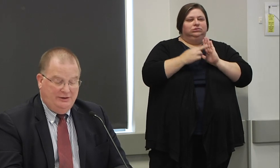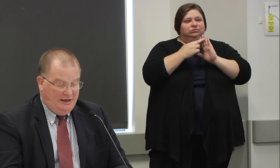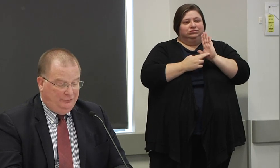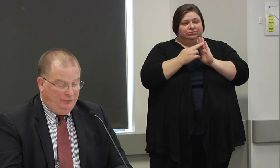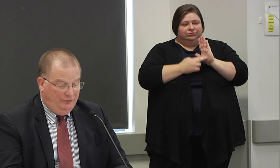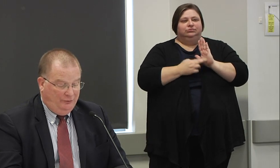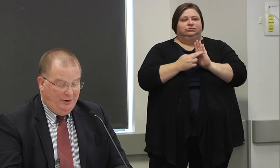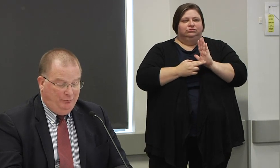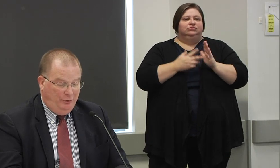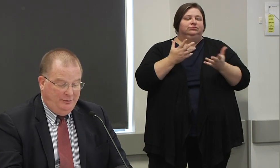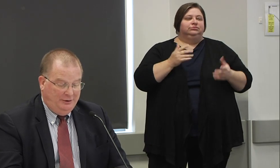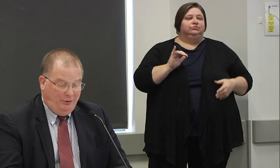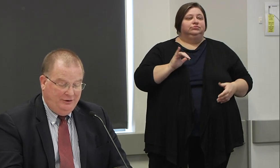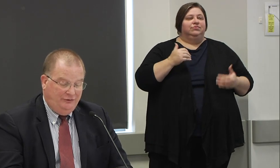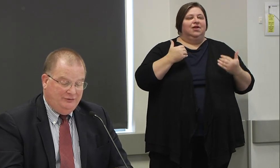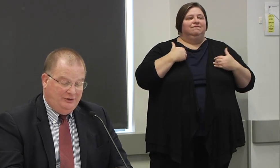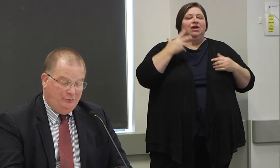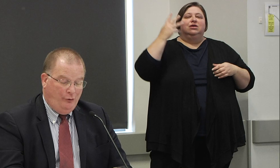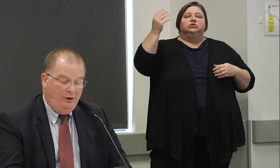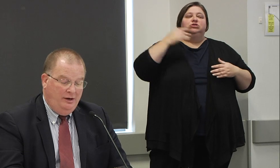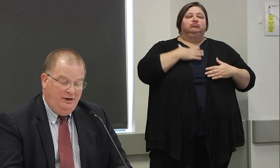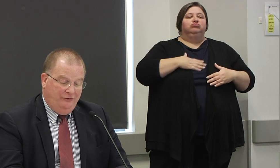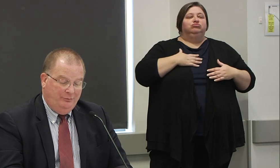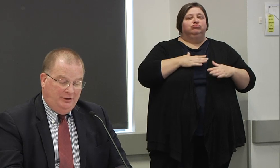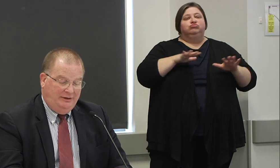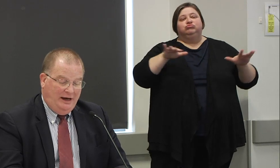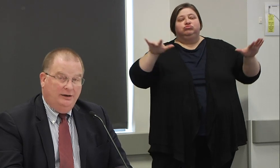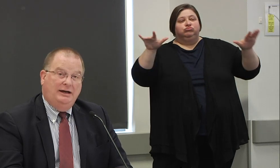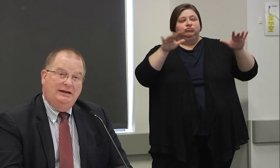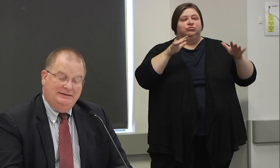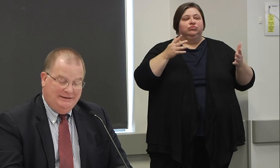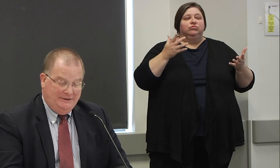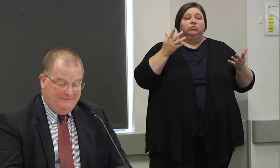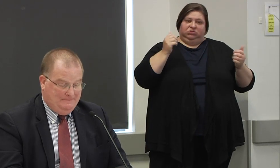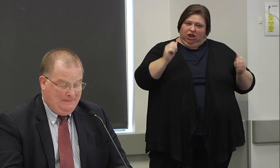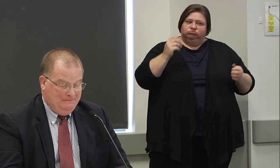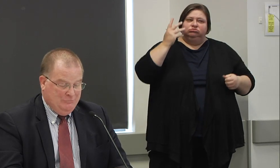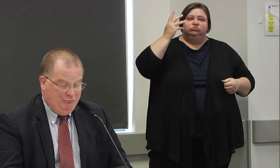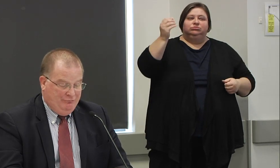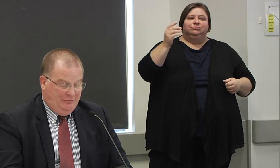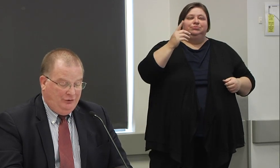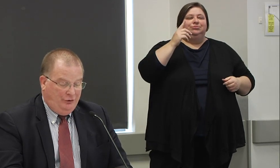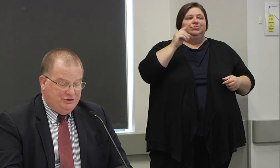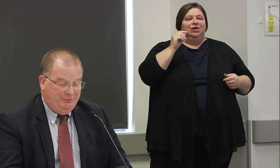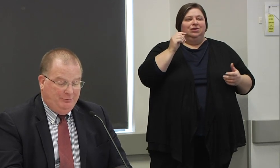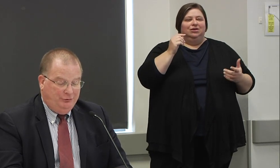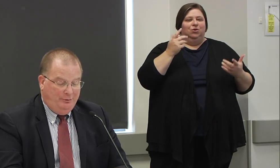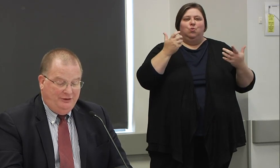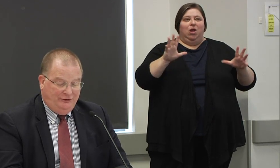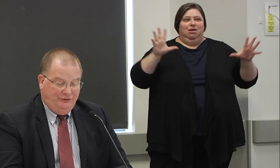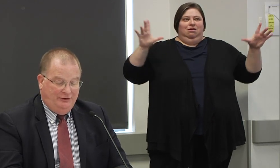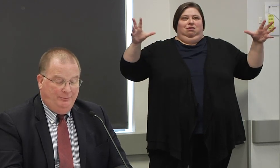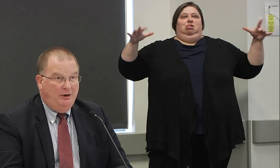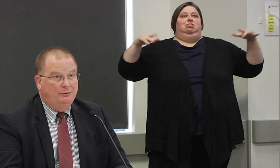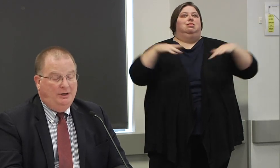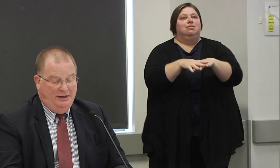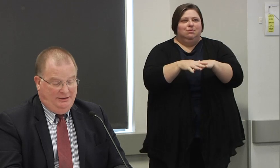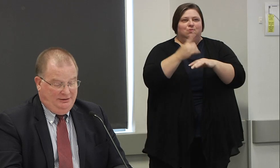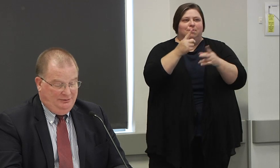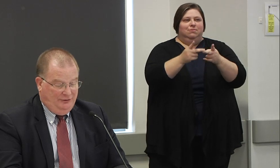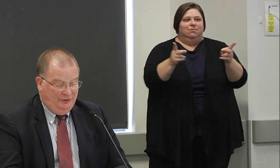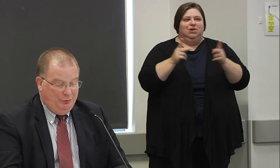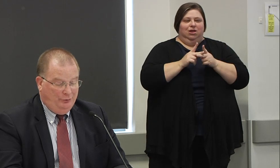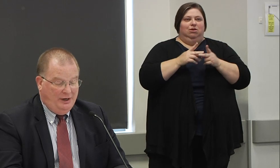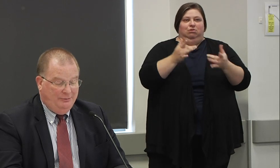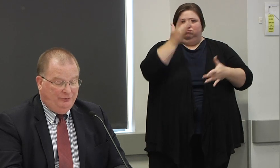the outdoors by prohibiting parties of 10 or more from congregating together, encouraging people to remain 6 feet apart while hiking,